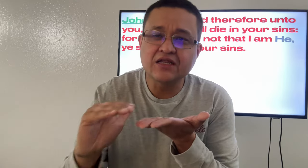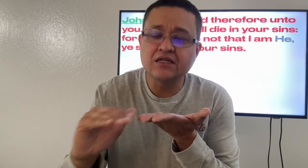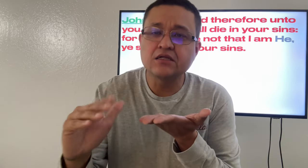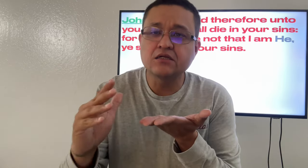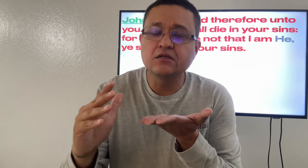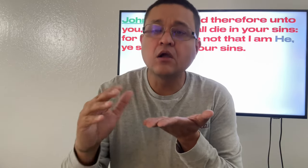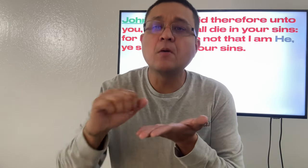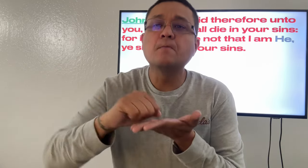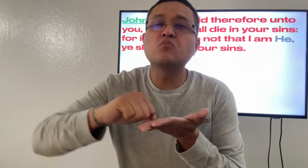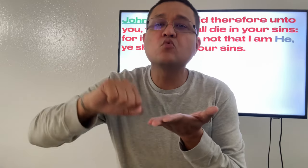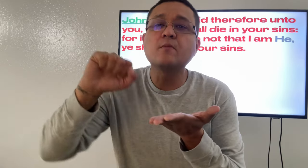We need forgiveness.